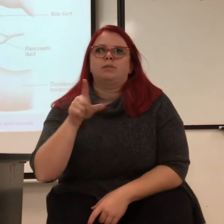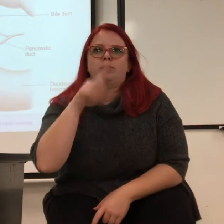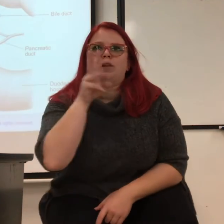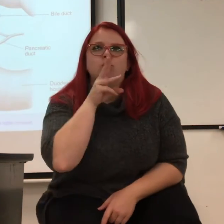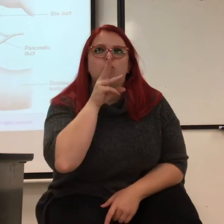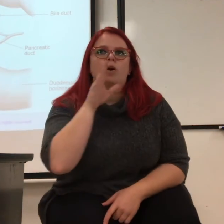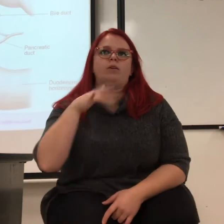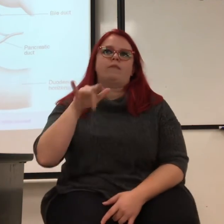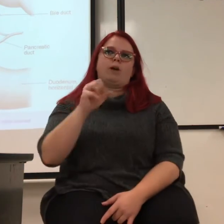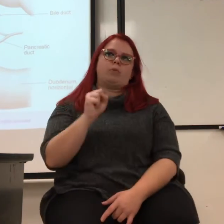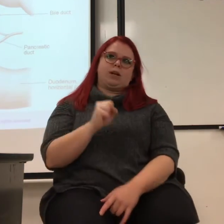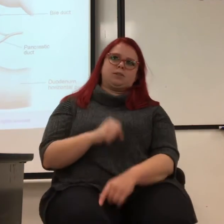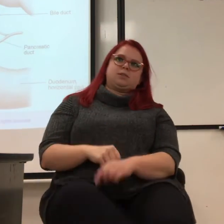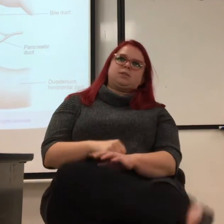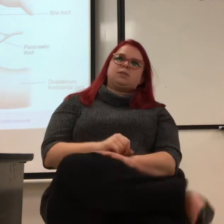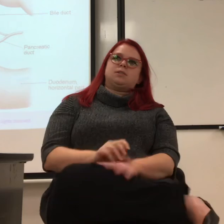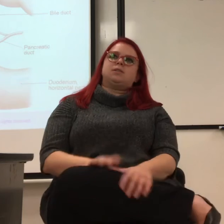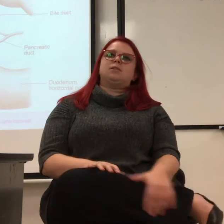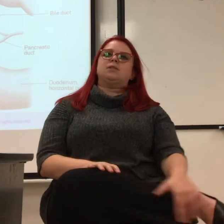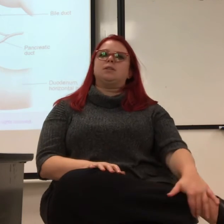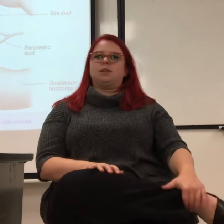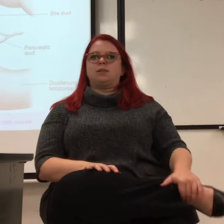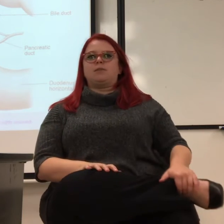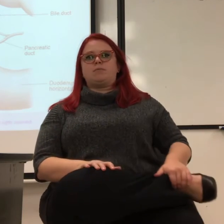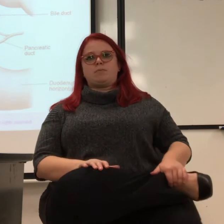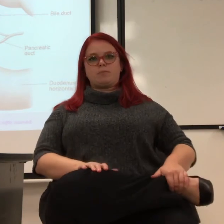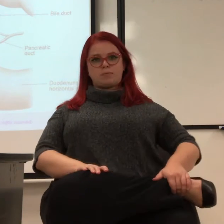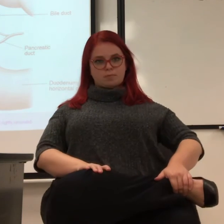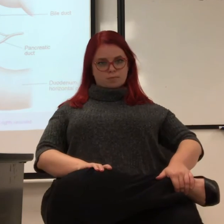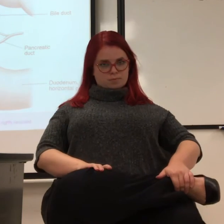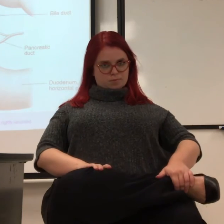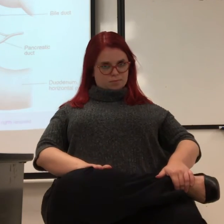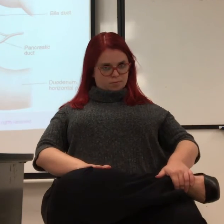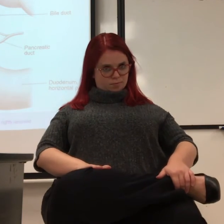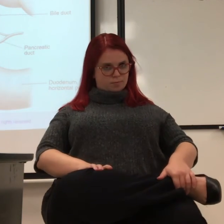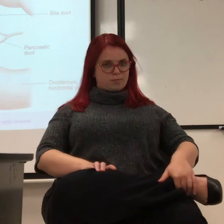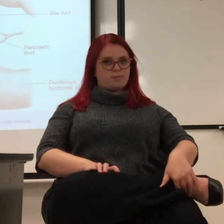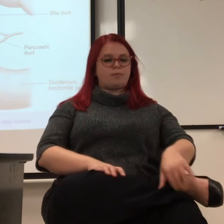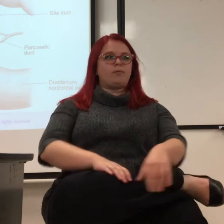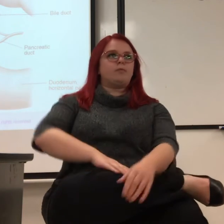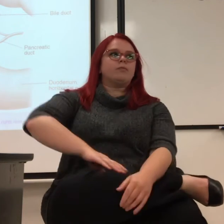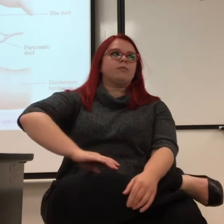So this one, between meals,